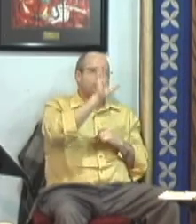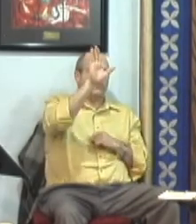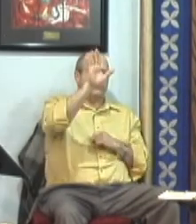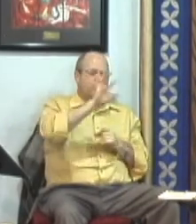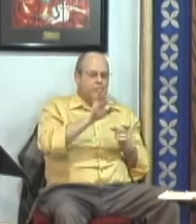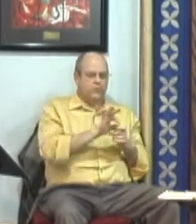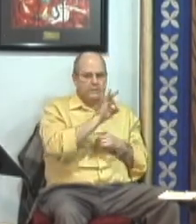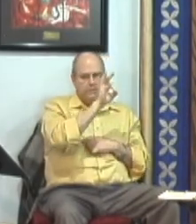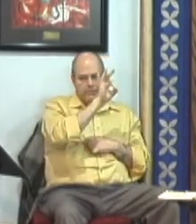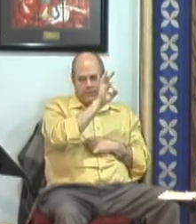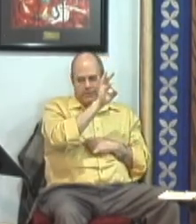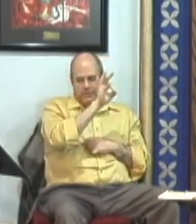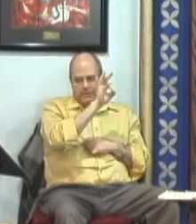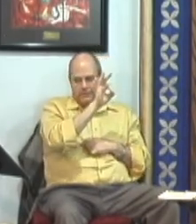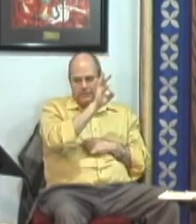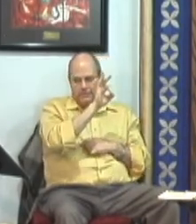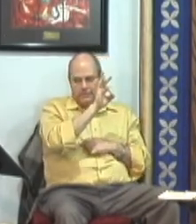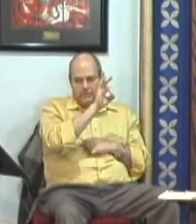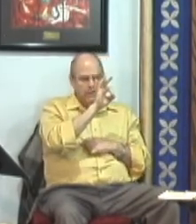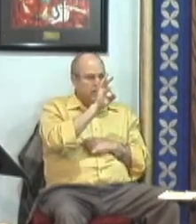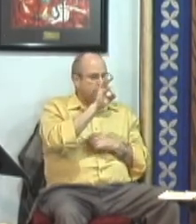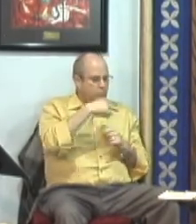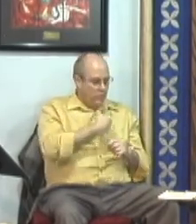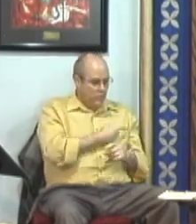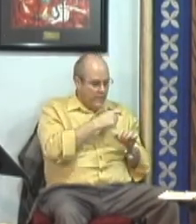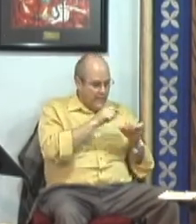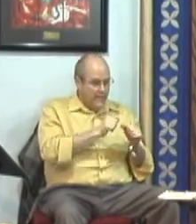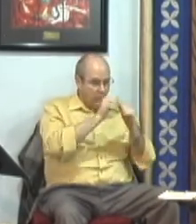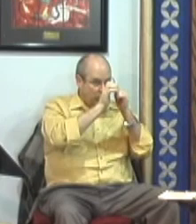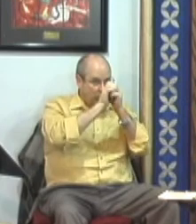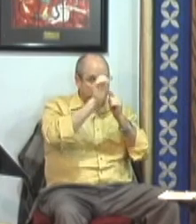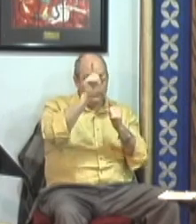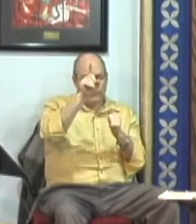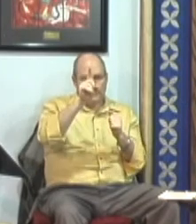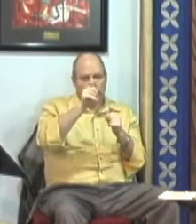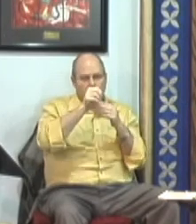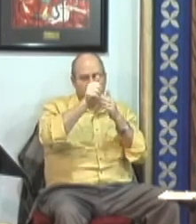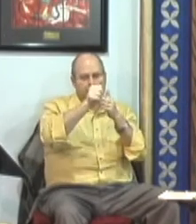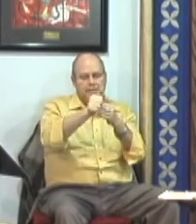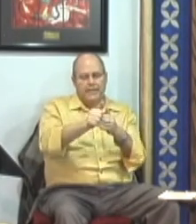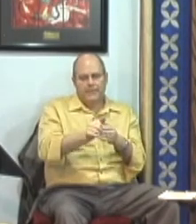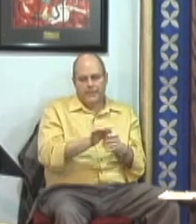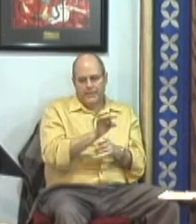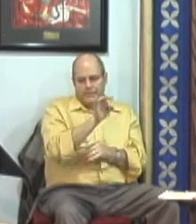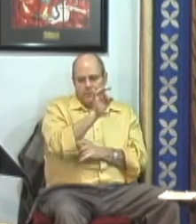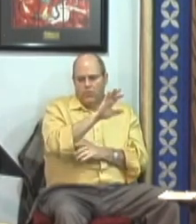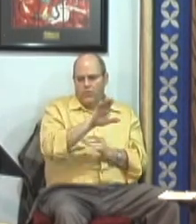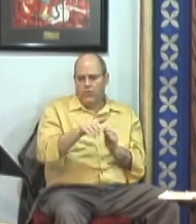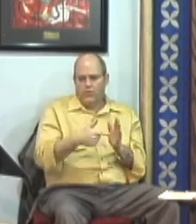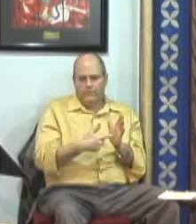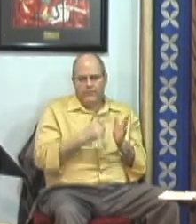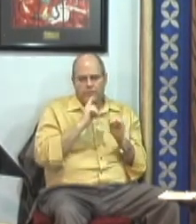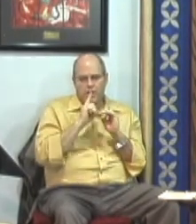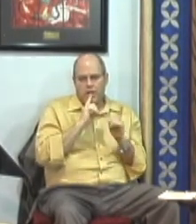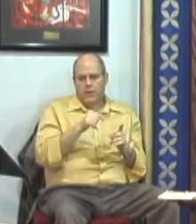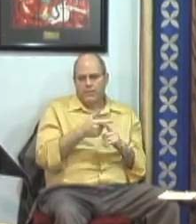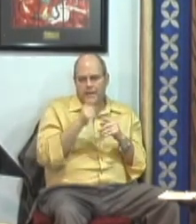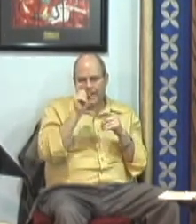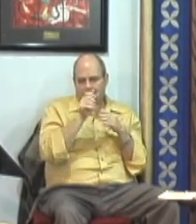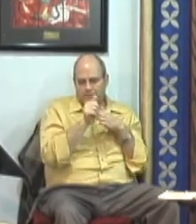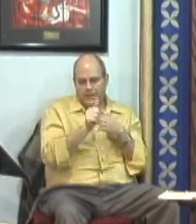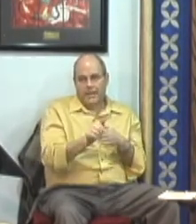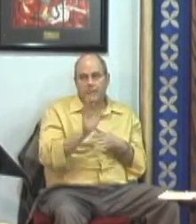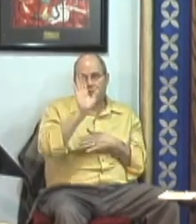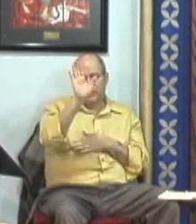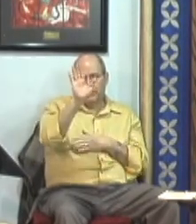Ruach HaKodesh, your Holy Spirit, so that we can worship you as led by your Spirit, because all of this we've talked about has to be led by your